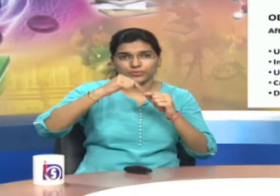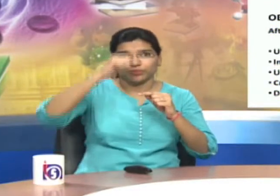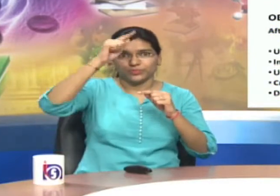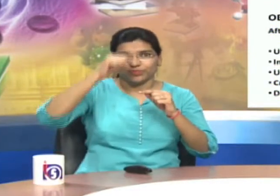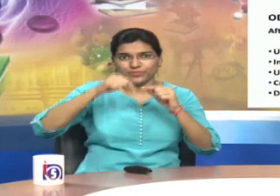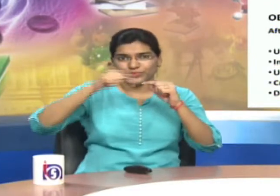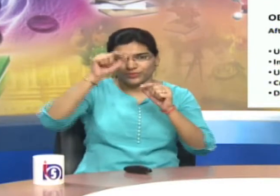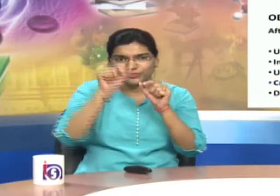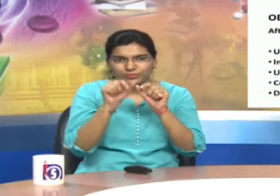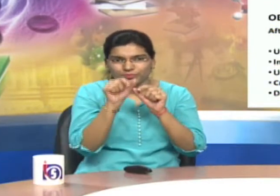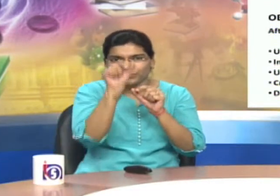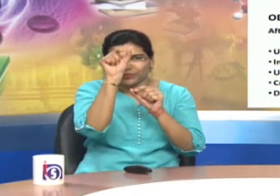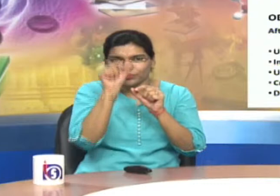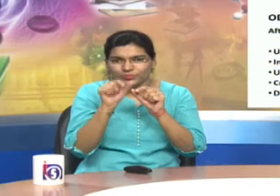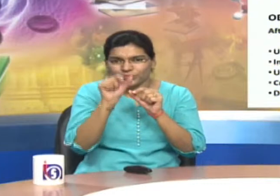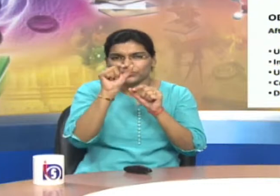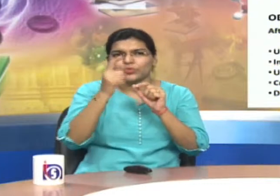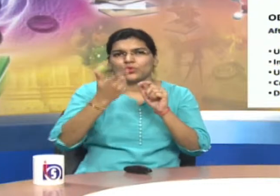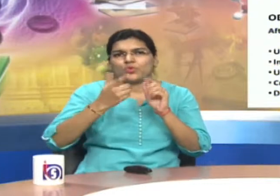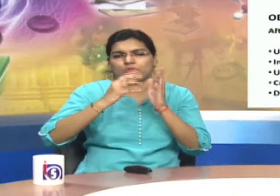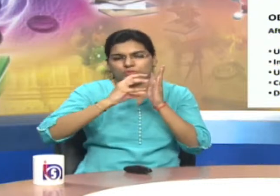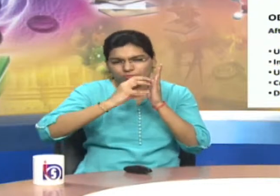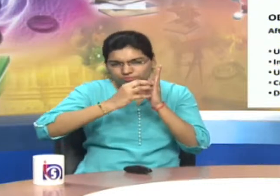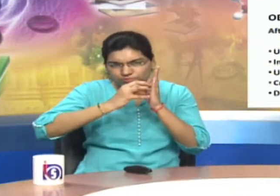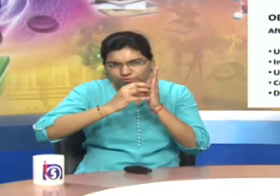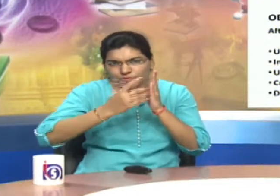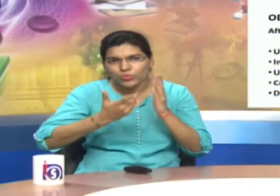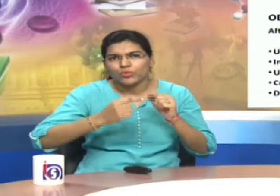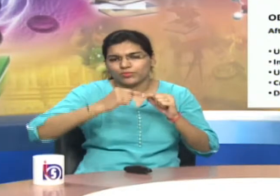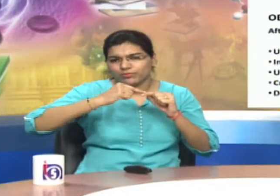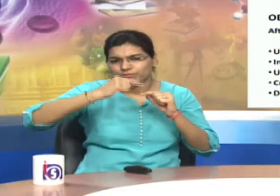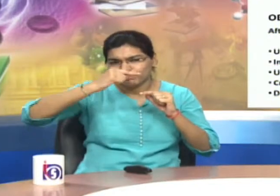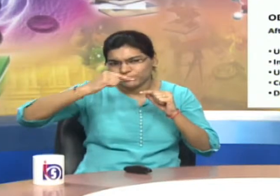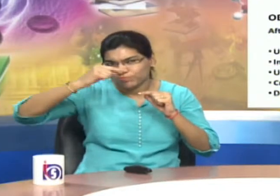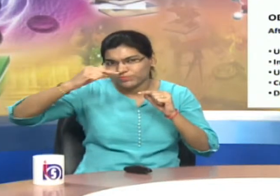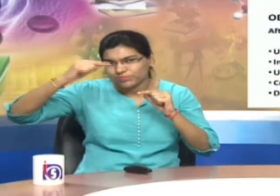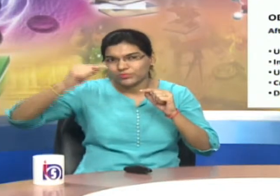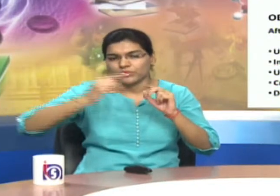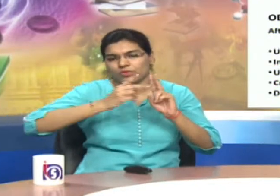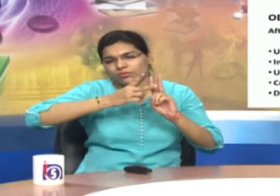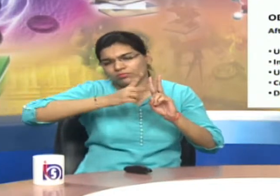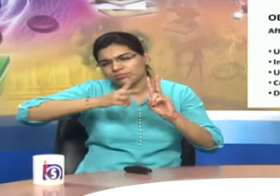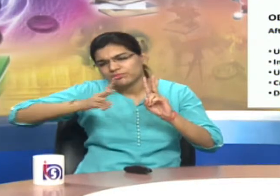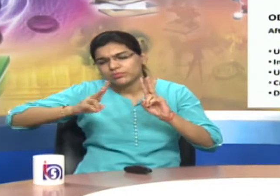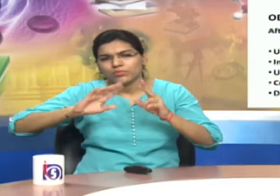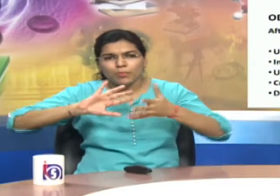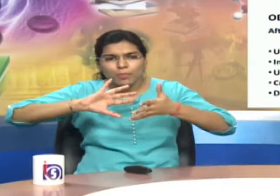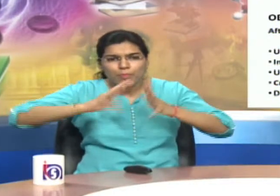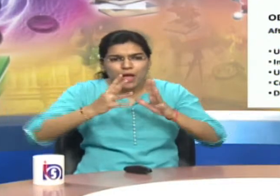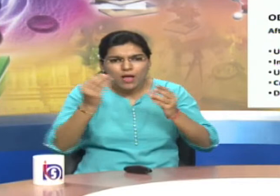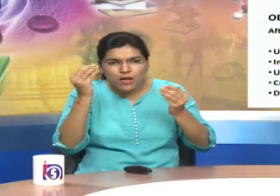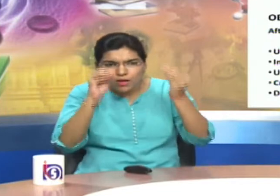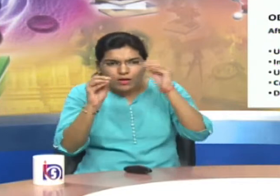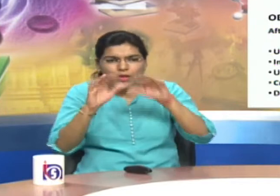Then below that is the fourth objective, that is you can create various charts. There are different kinds of